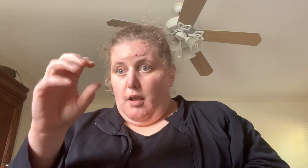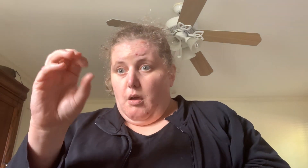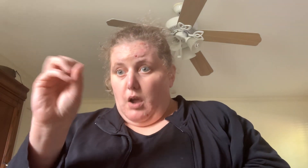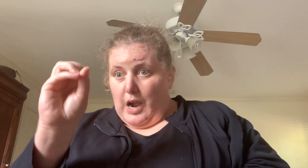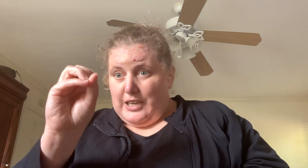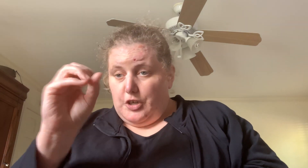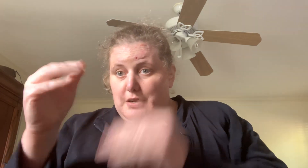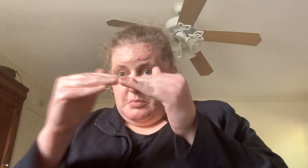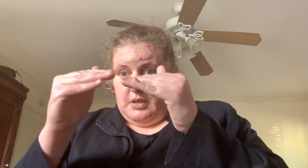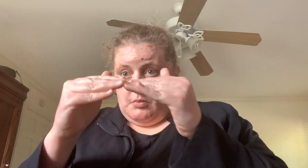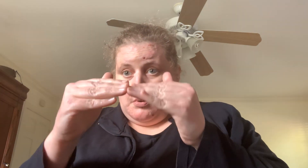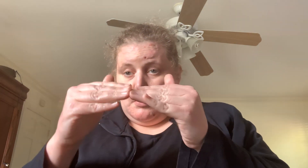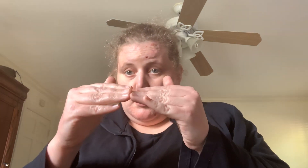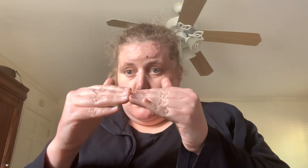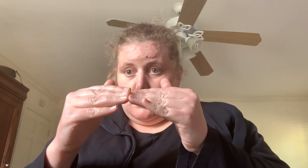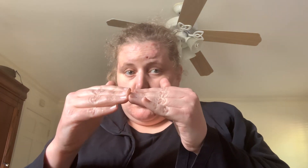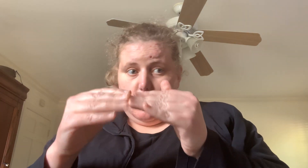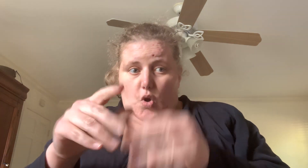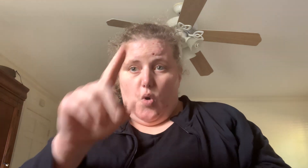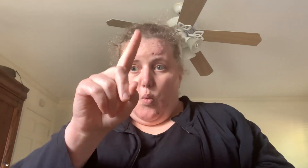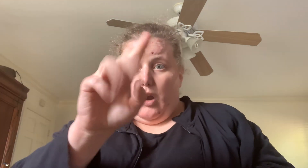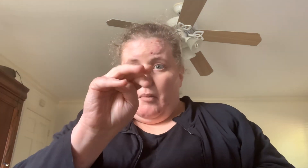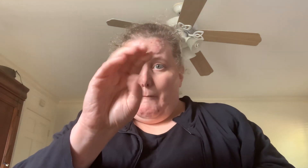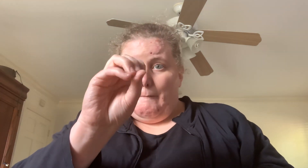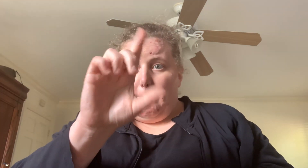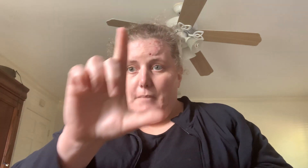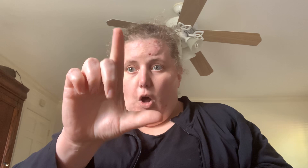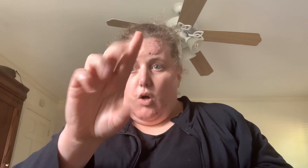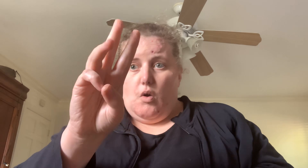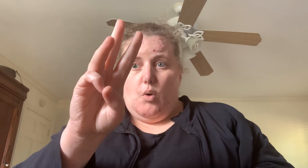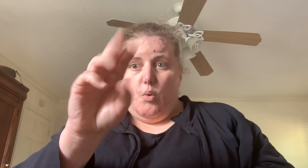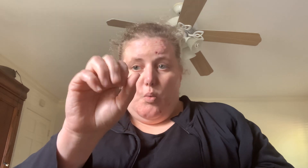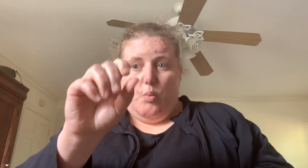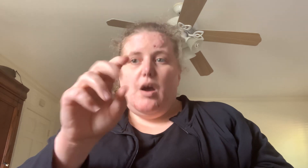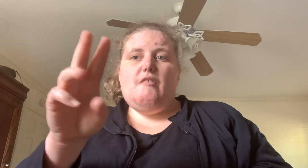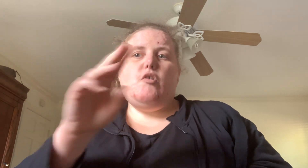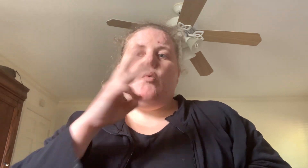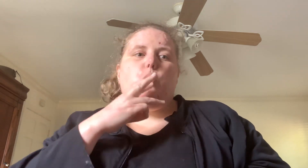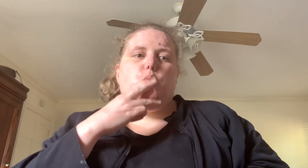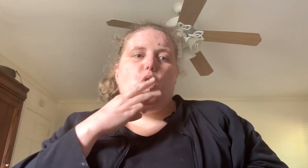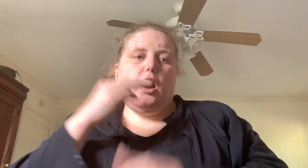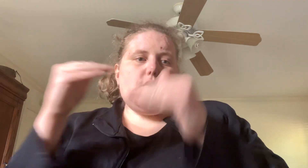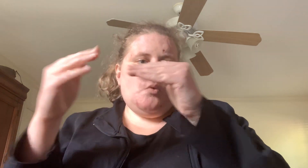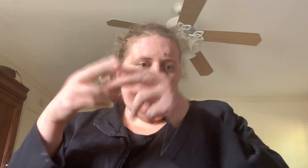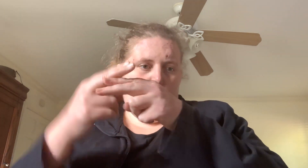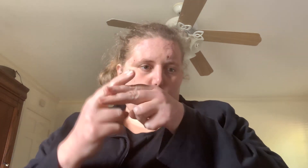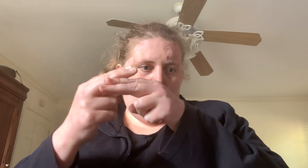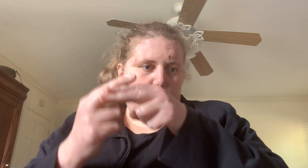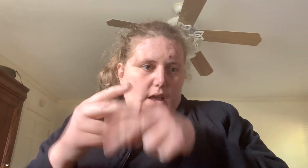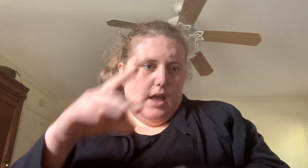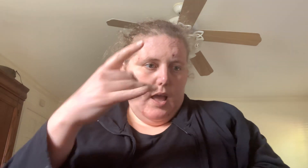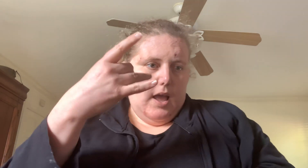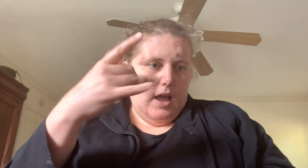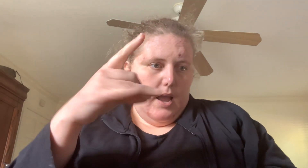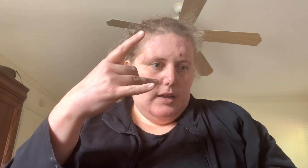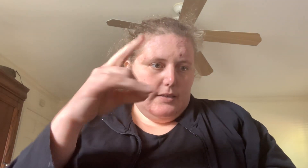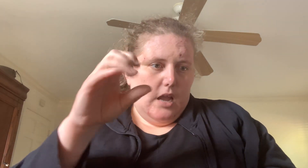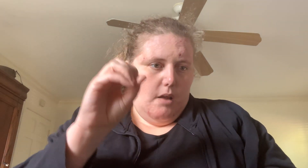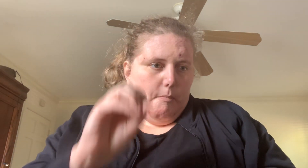weighs 18.01 grams. Once again, I'm putting this in the numerator because